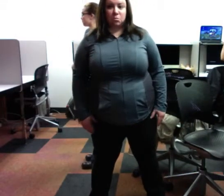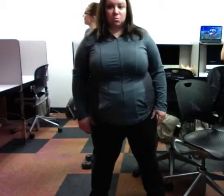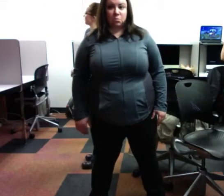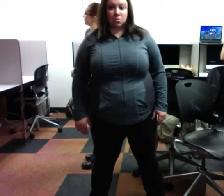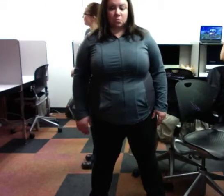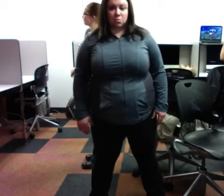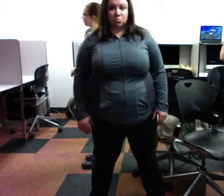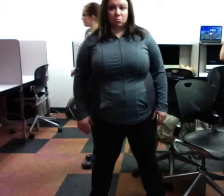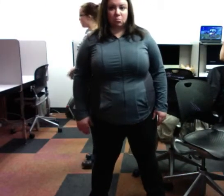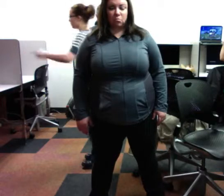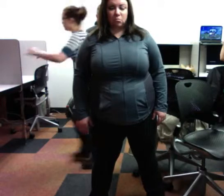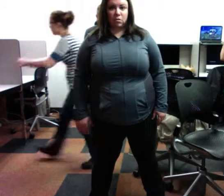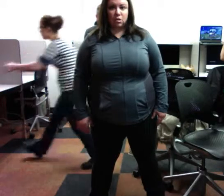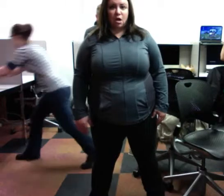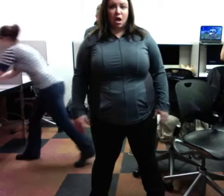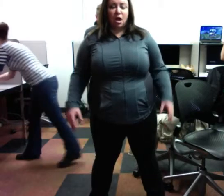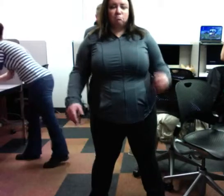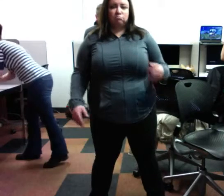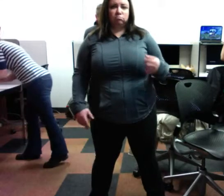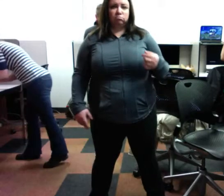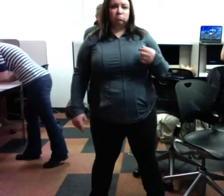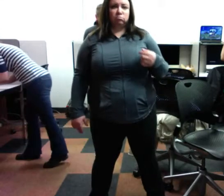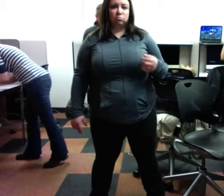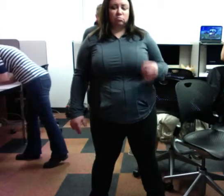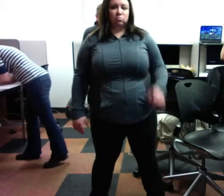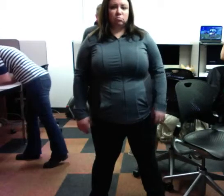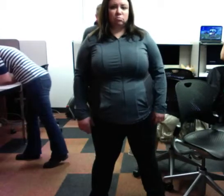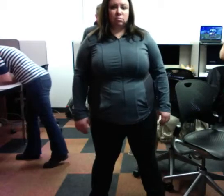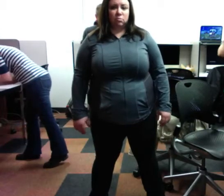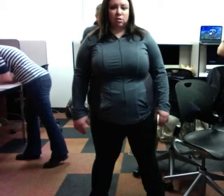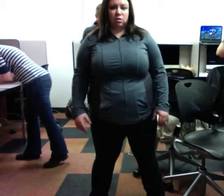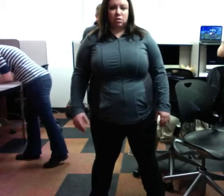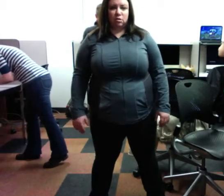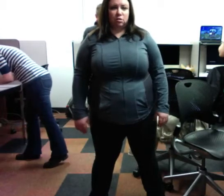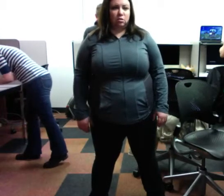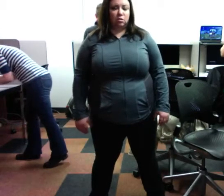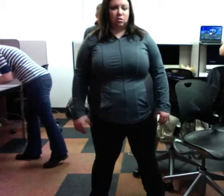I'm honored to be with you today for your commencement from one of the finest universities in the world.